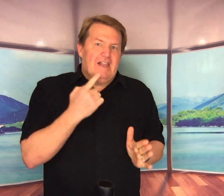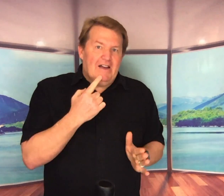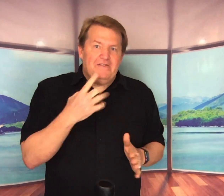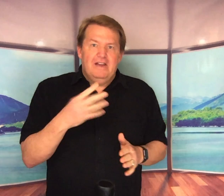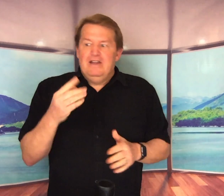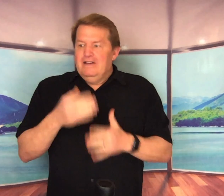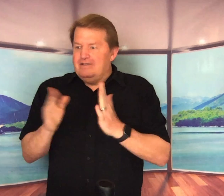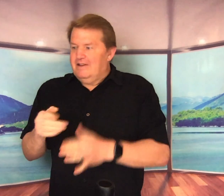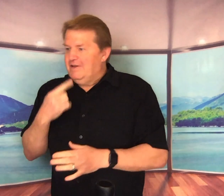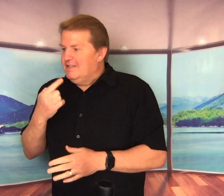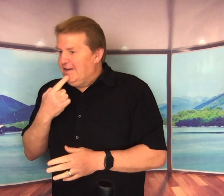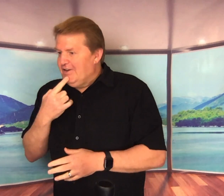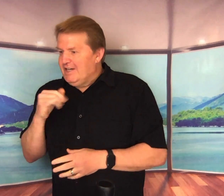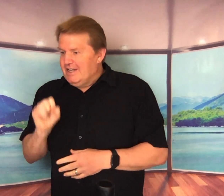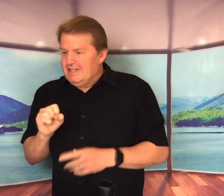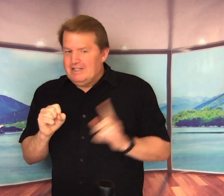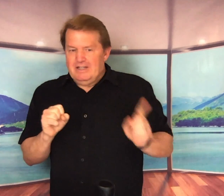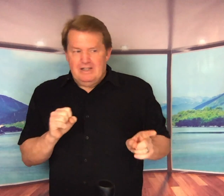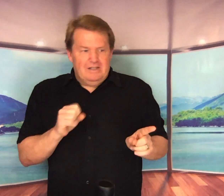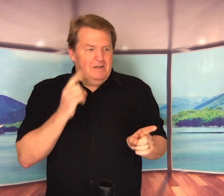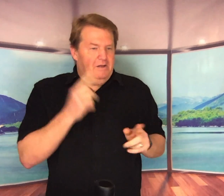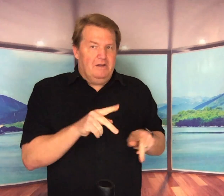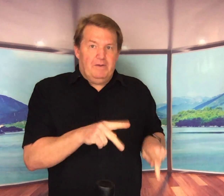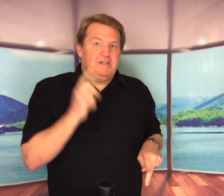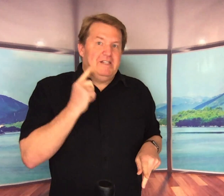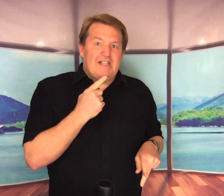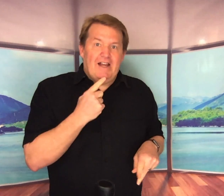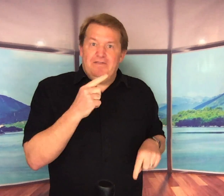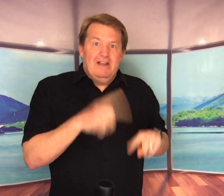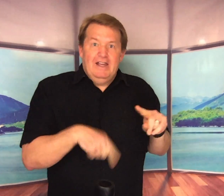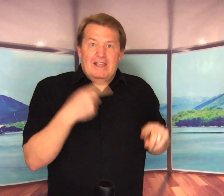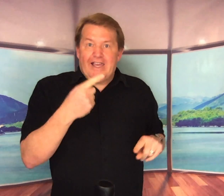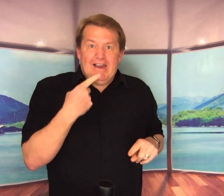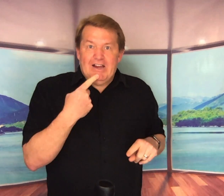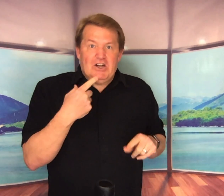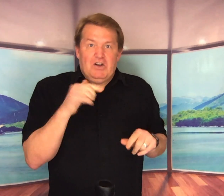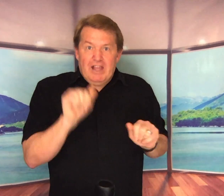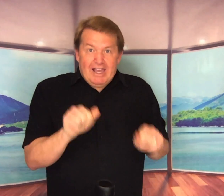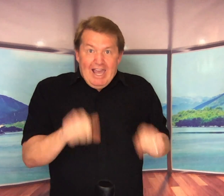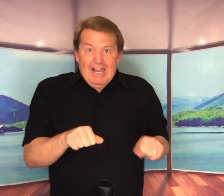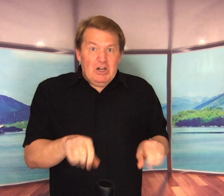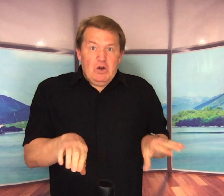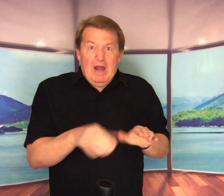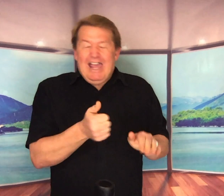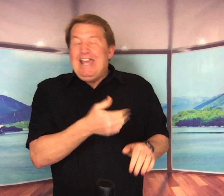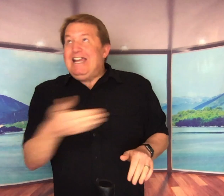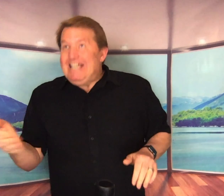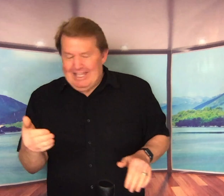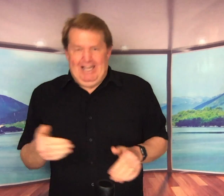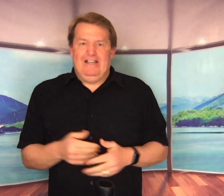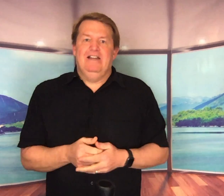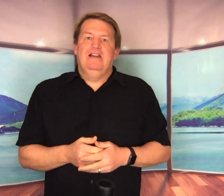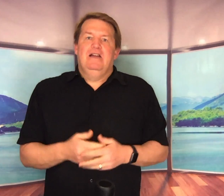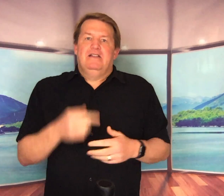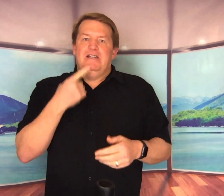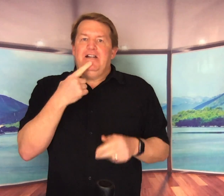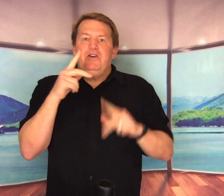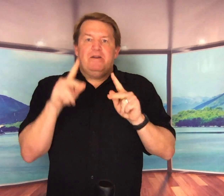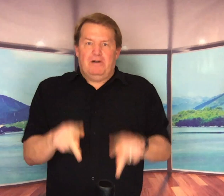deaf and somebody that's hearing is the person that's deaf, they can't hear. They can't do anything that a hearing